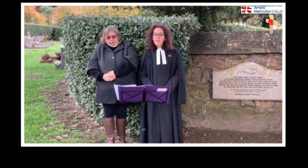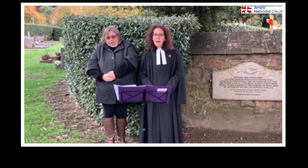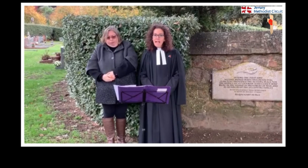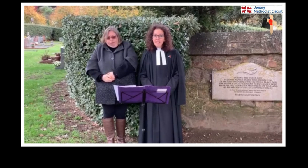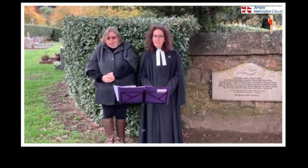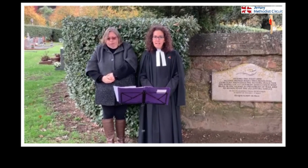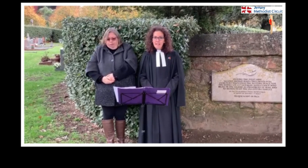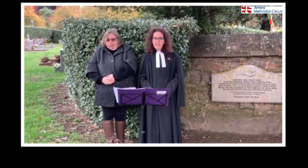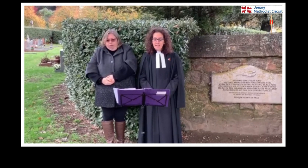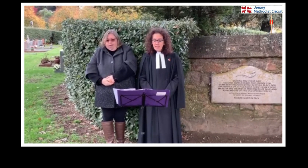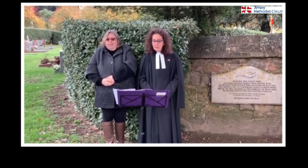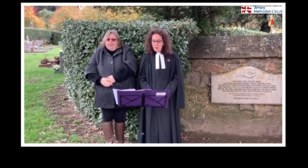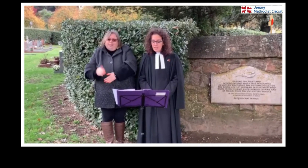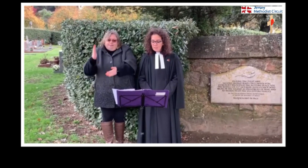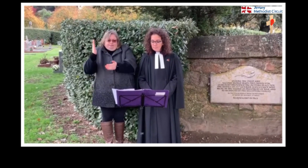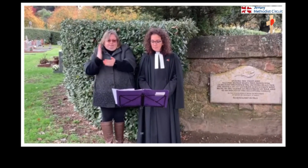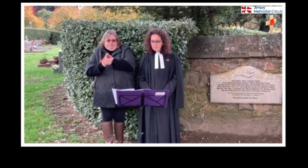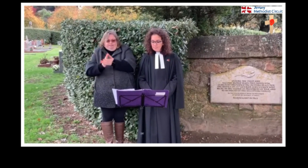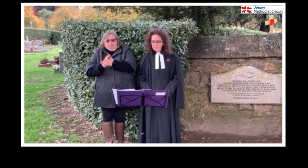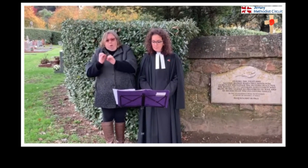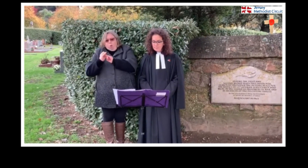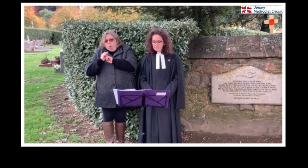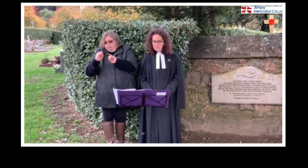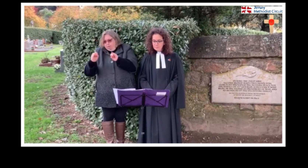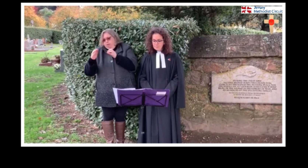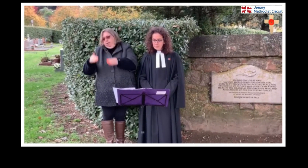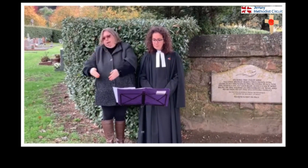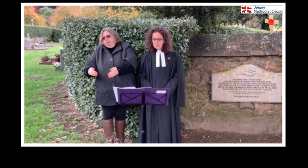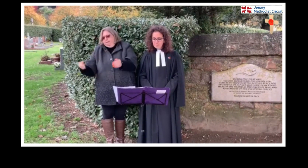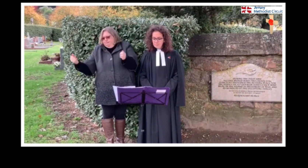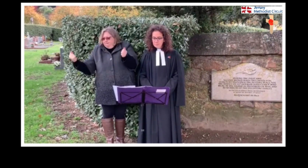There were some violent deaths as well.